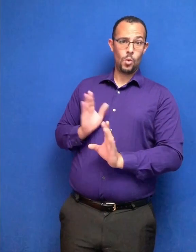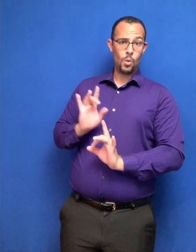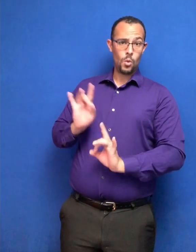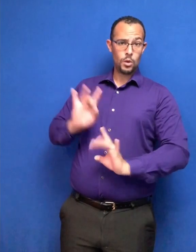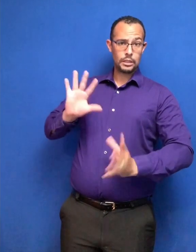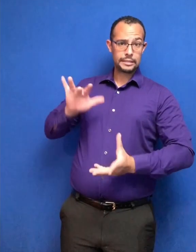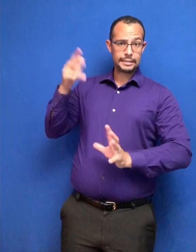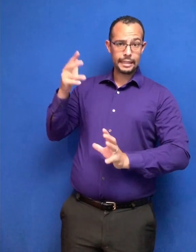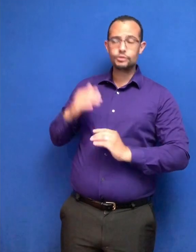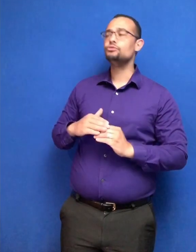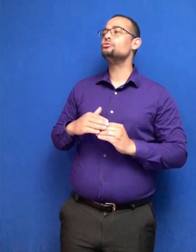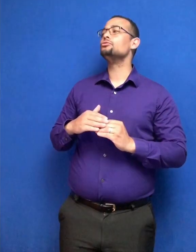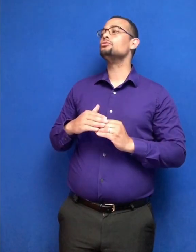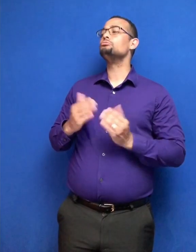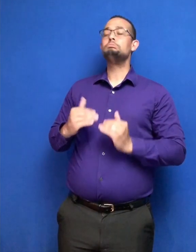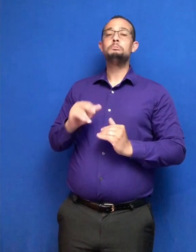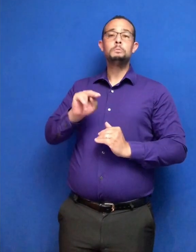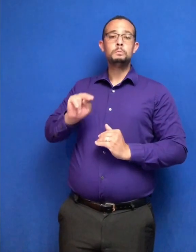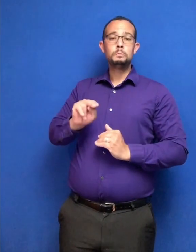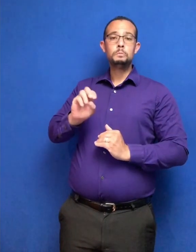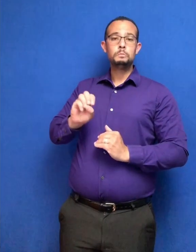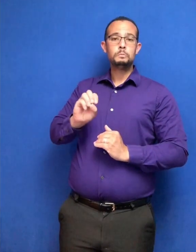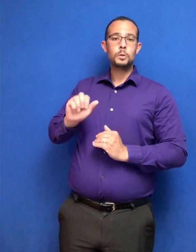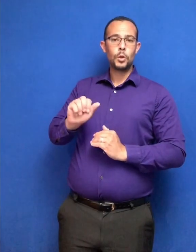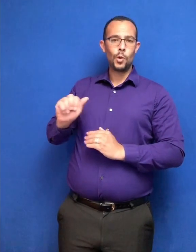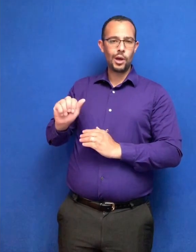NOAA, their website, which is